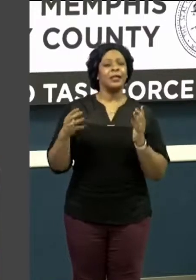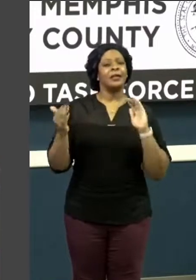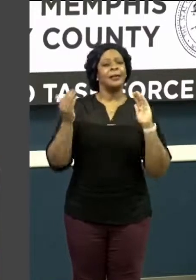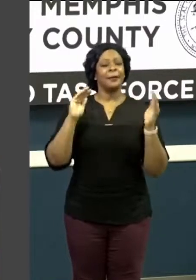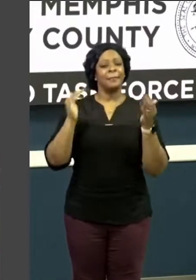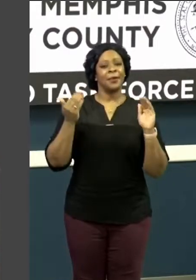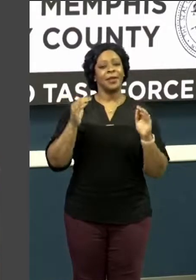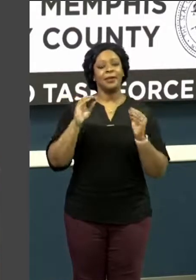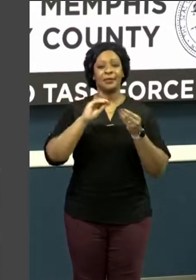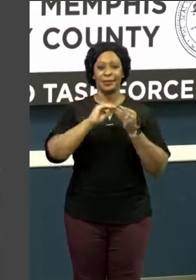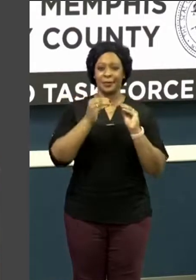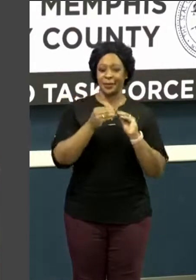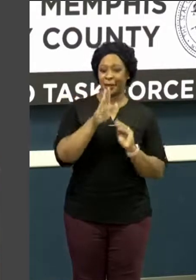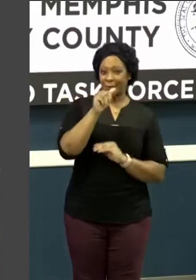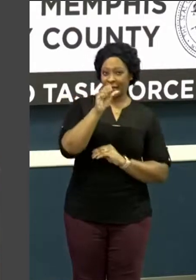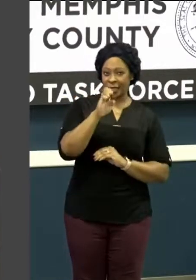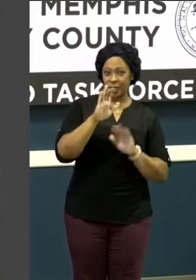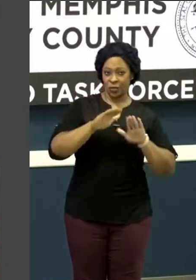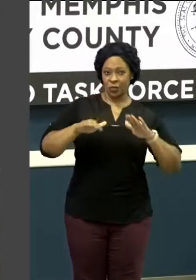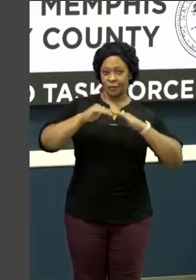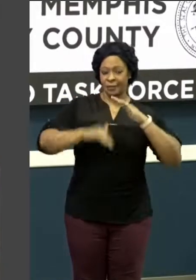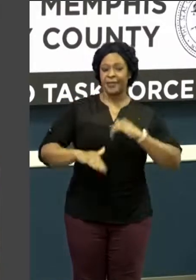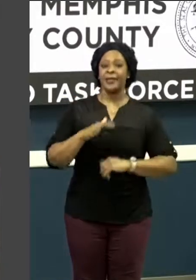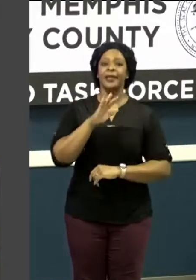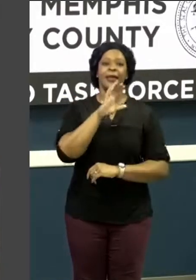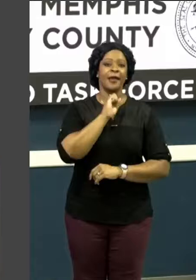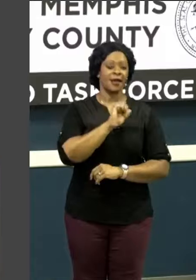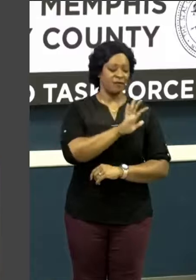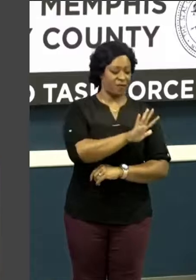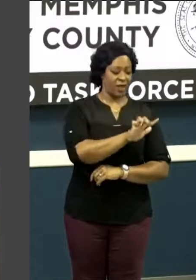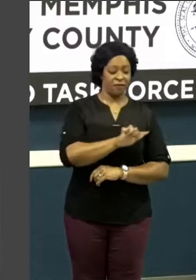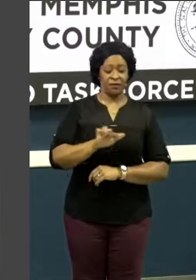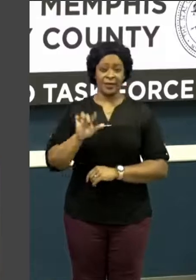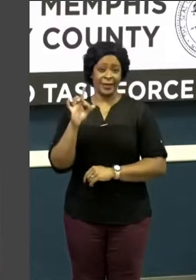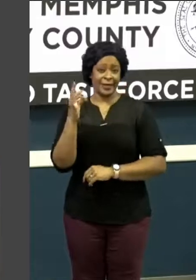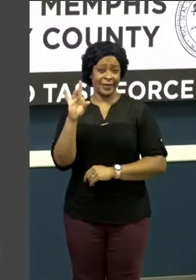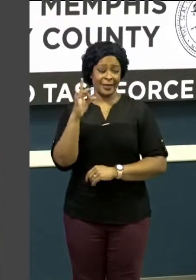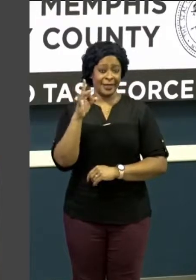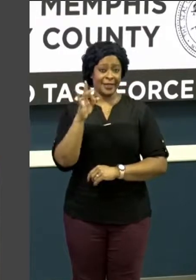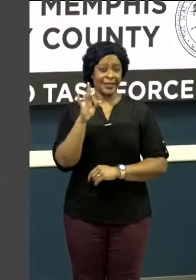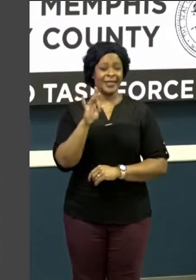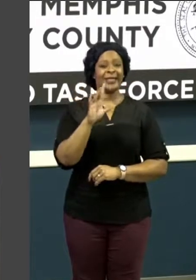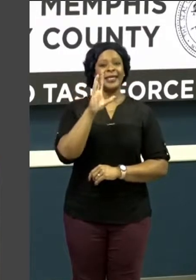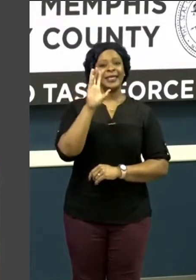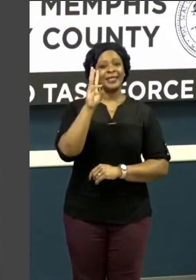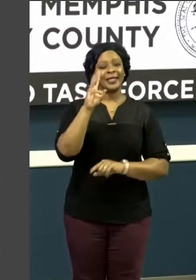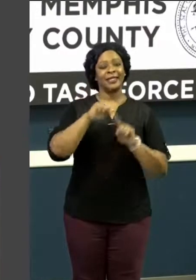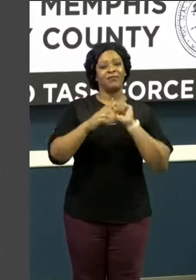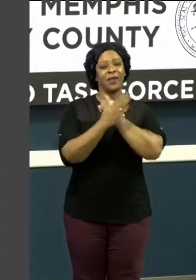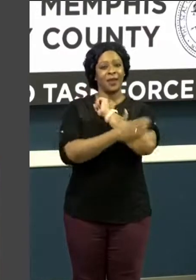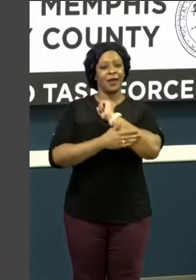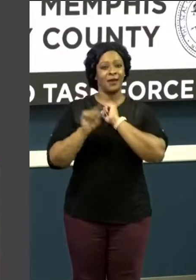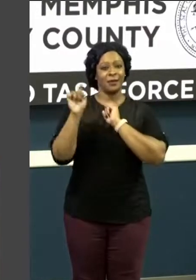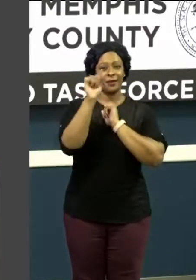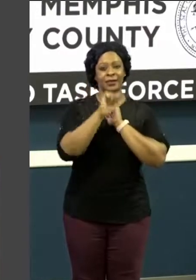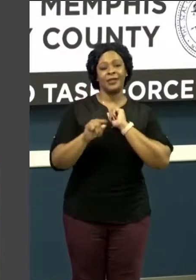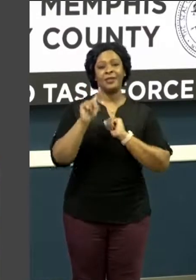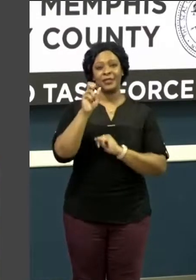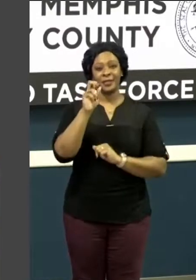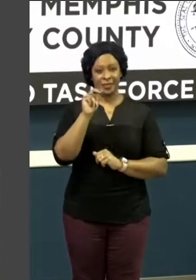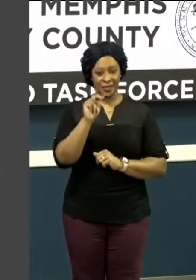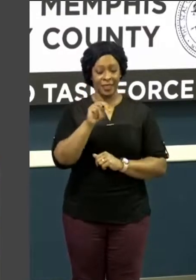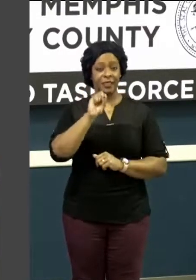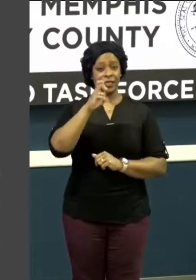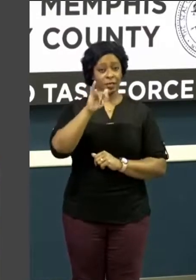compares average case rates of children aged 5 to 18 years old in the 6 metro counties of Tennessee. Shelby